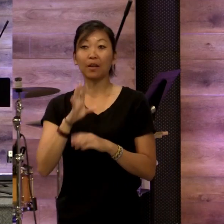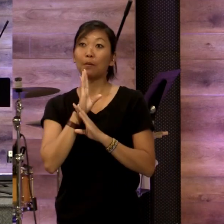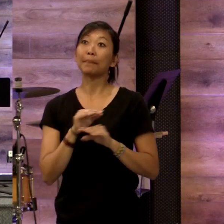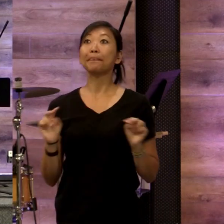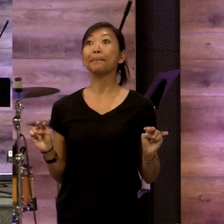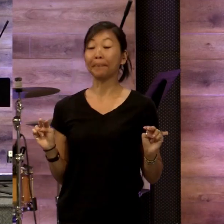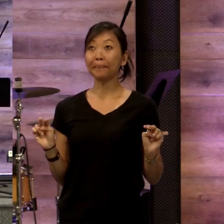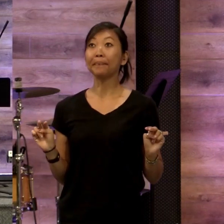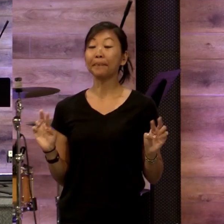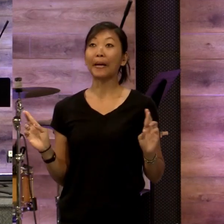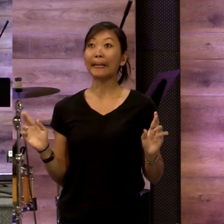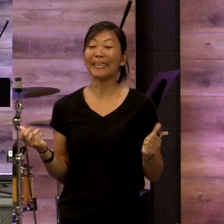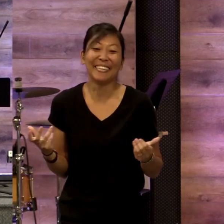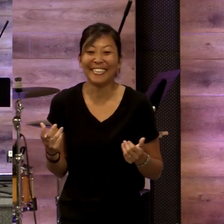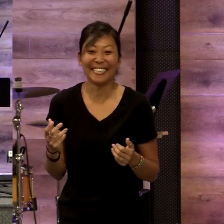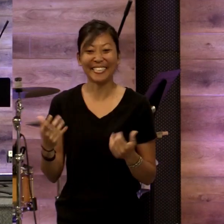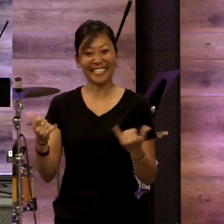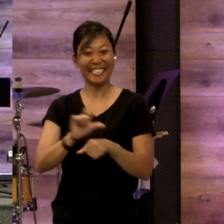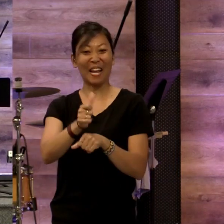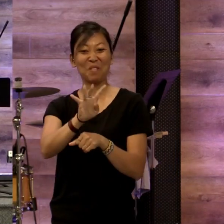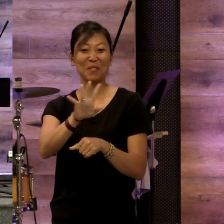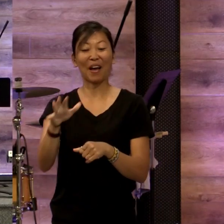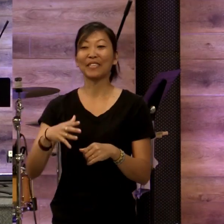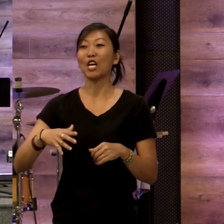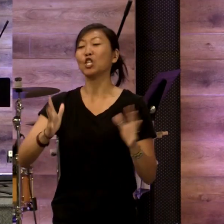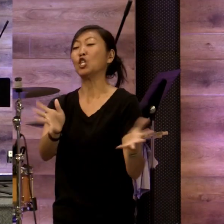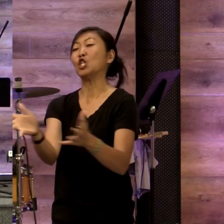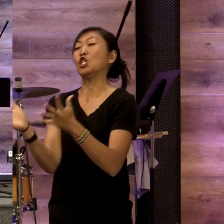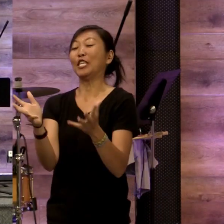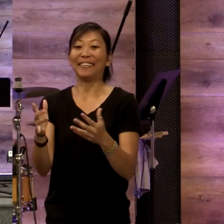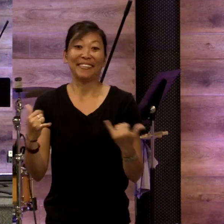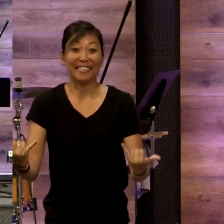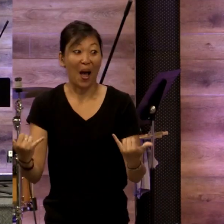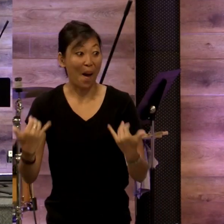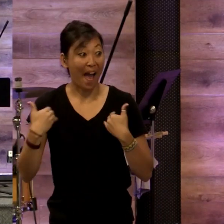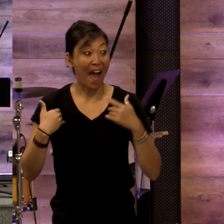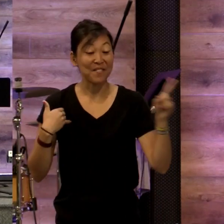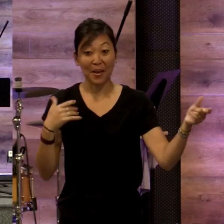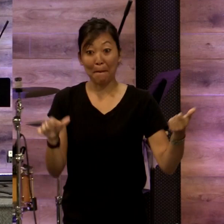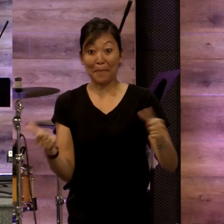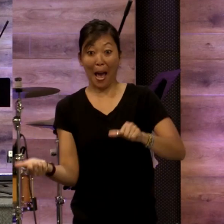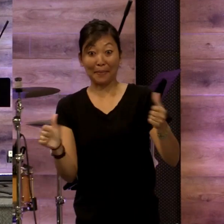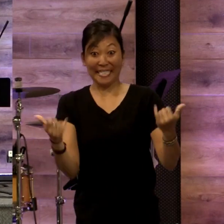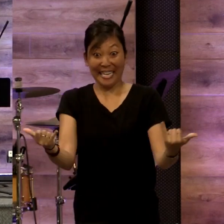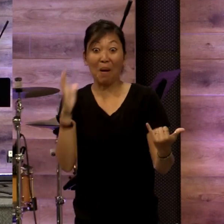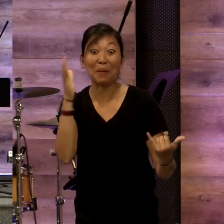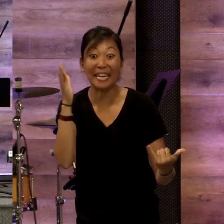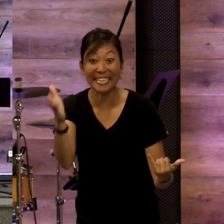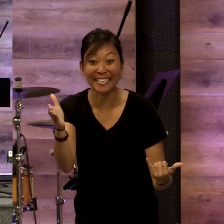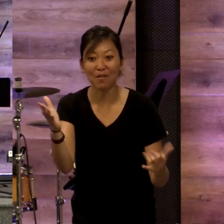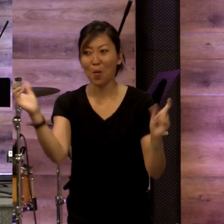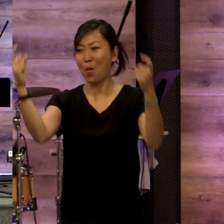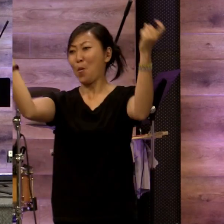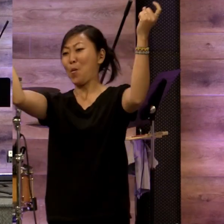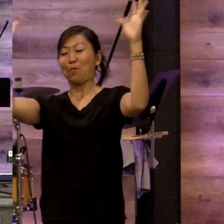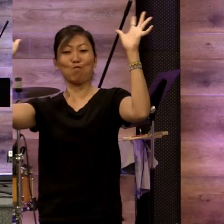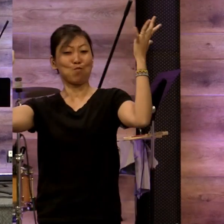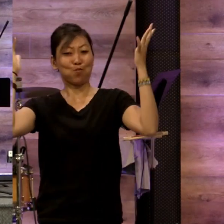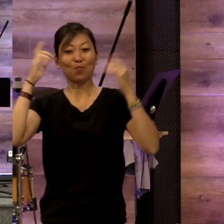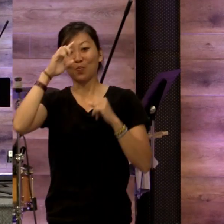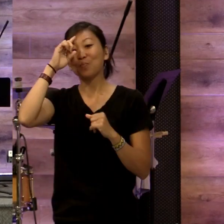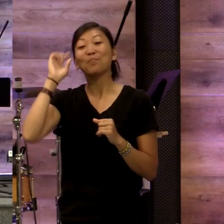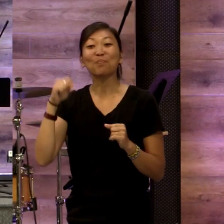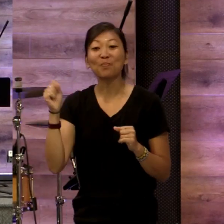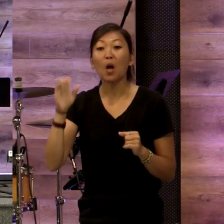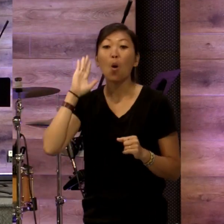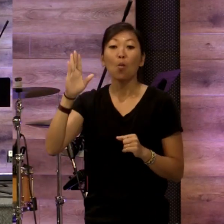Well, here's the thing. We got a baptism today. That's pretty cool. Matthew Wright, yeah. He's going to make a